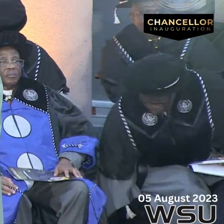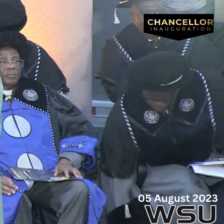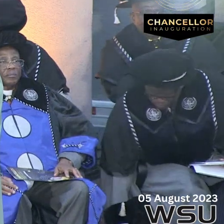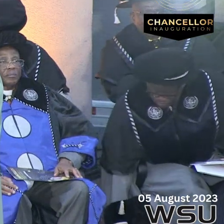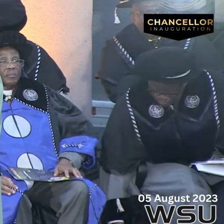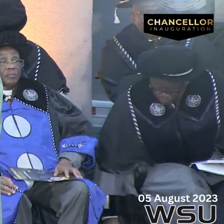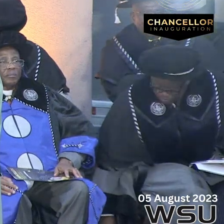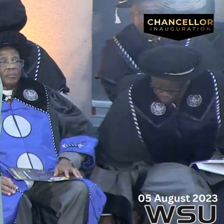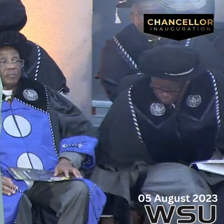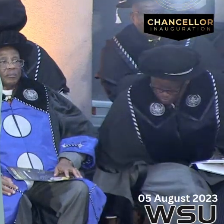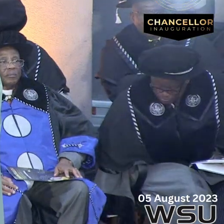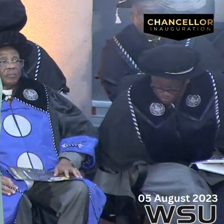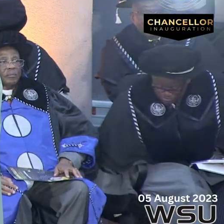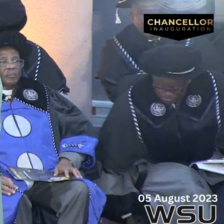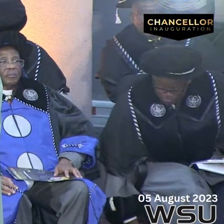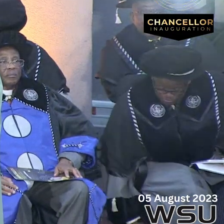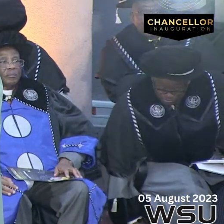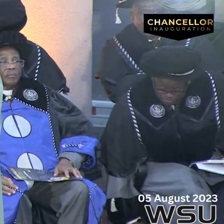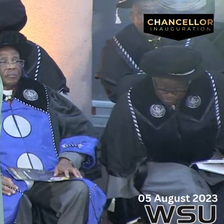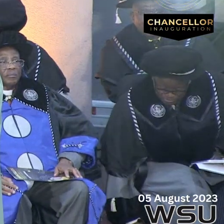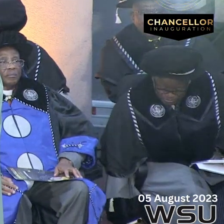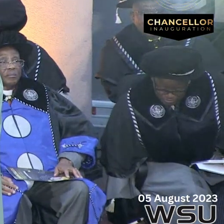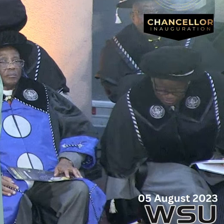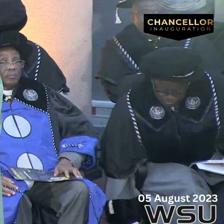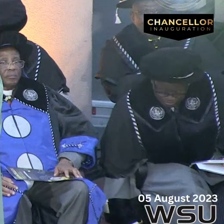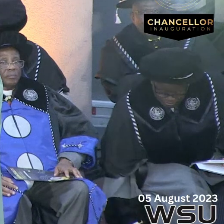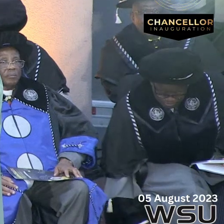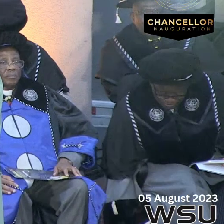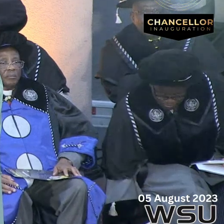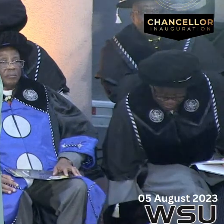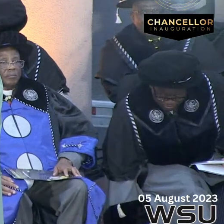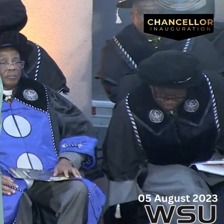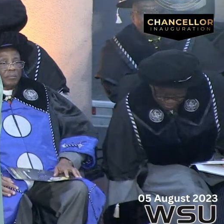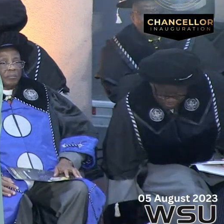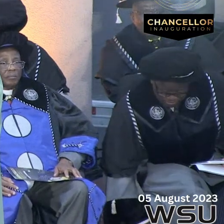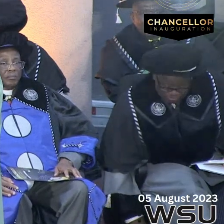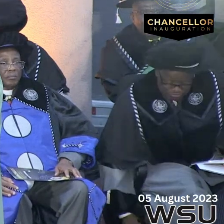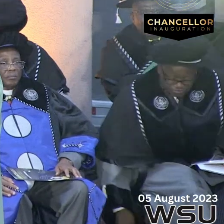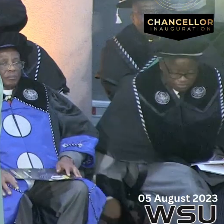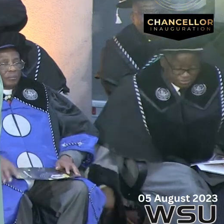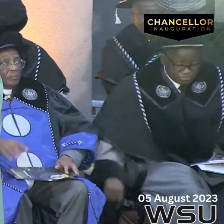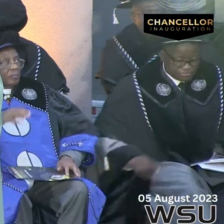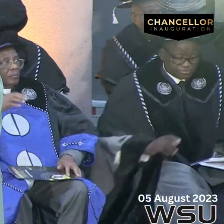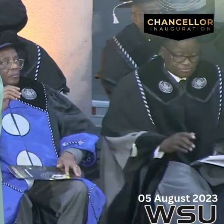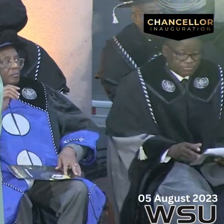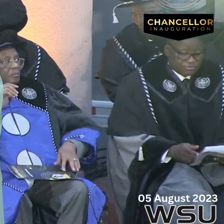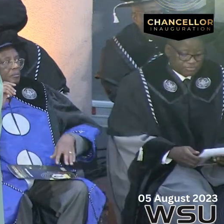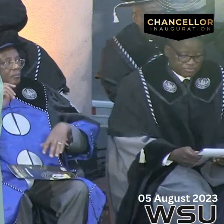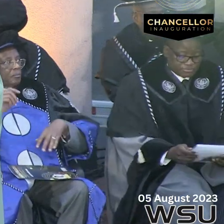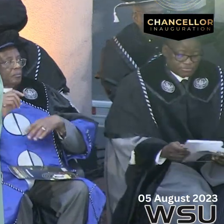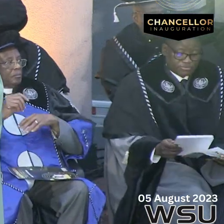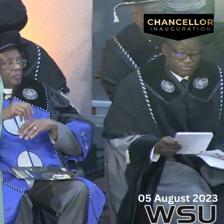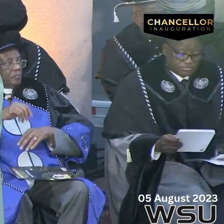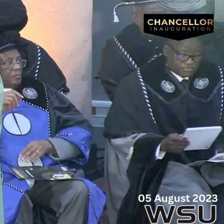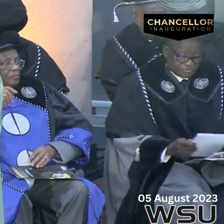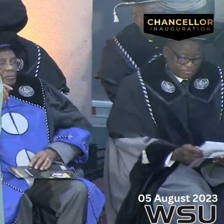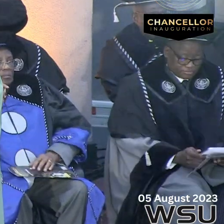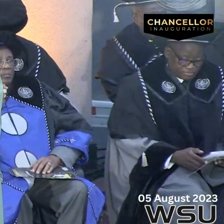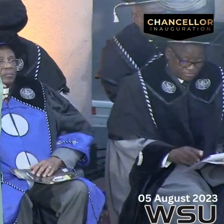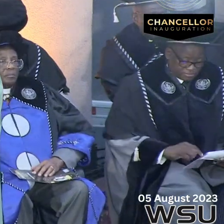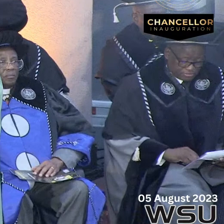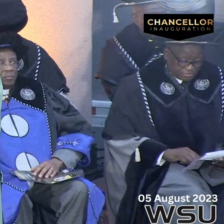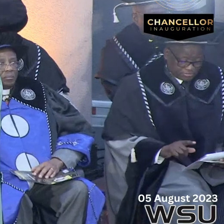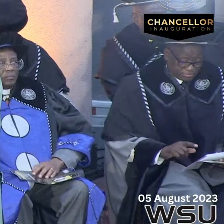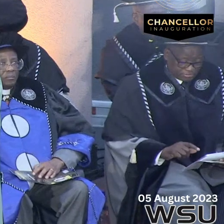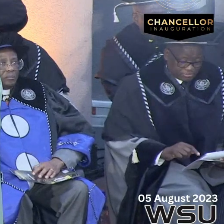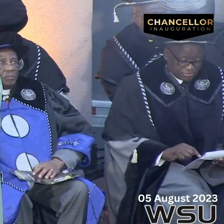We might then ask ourselves how this was possible. How has it been possible for a university created to